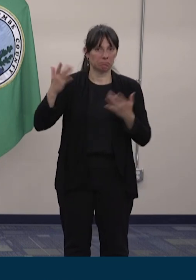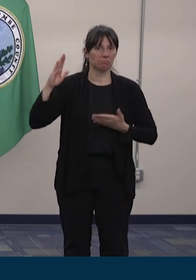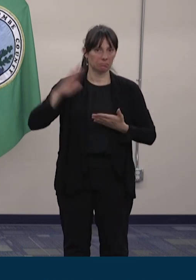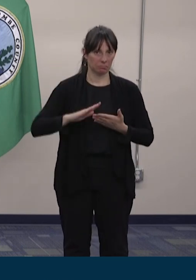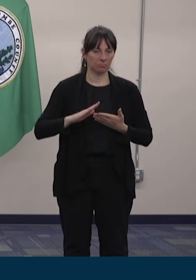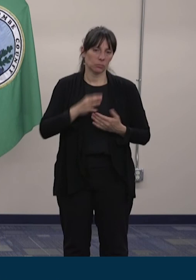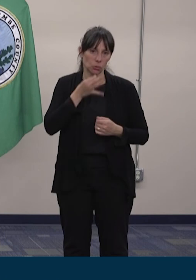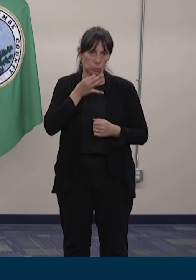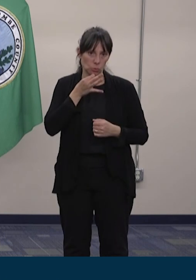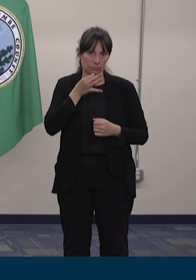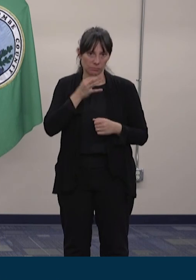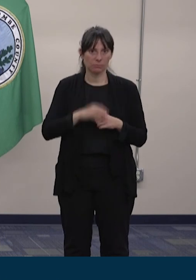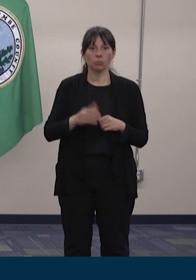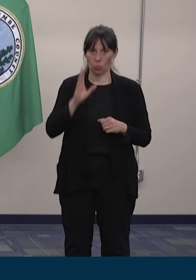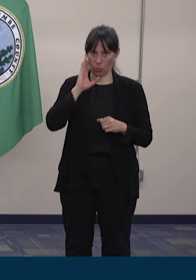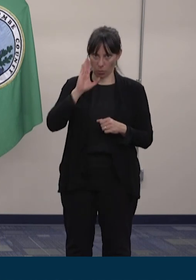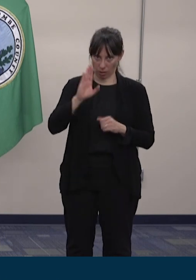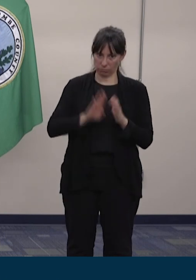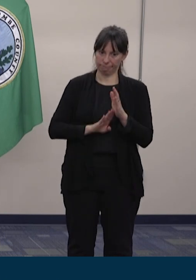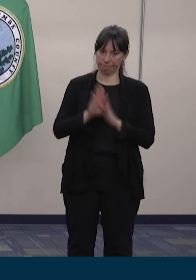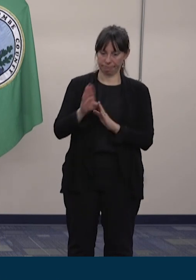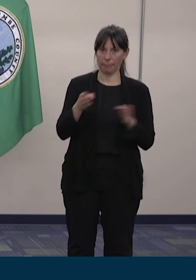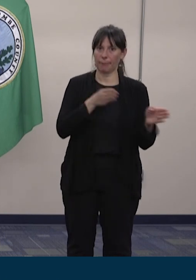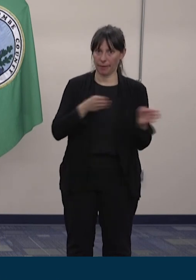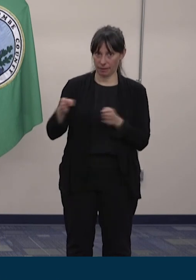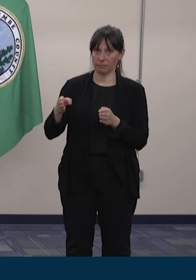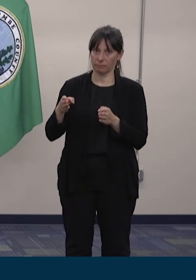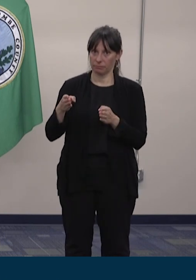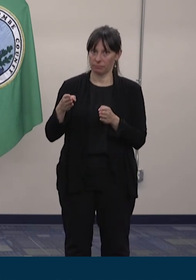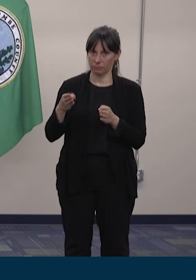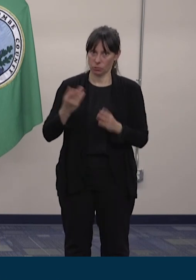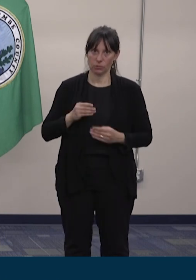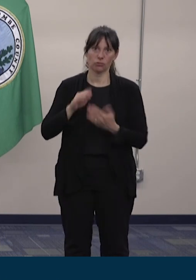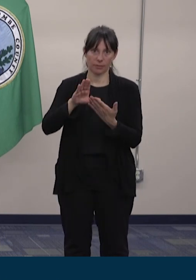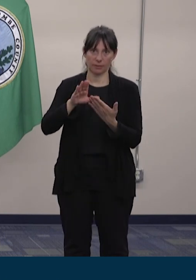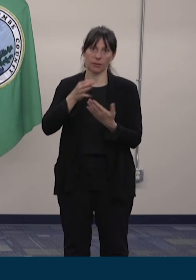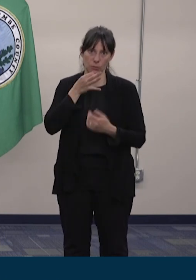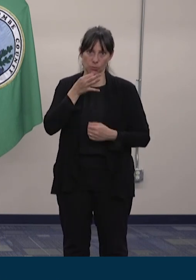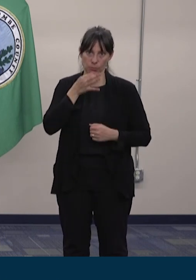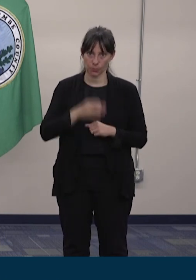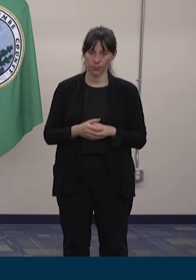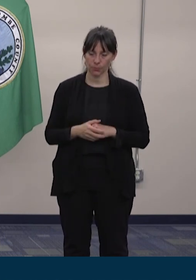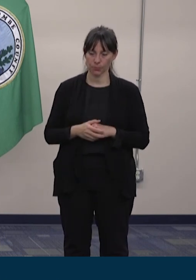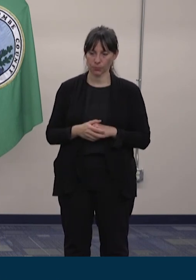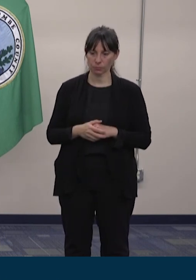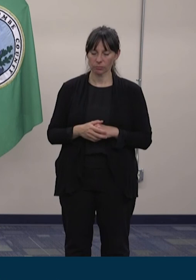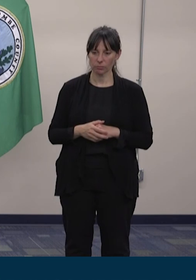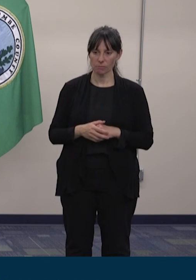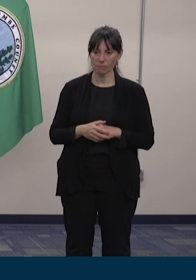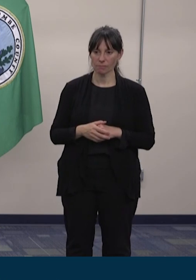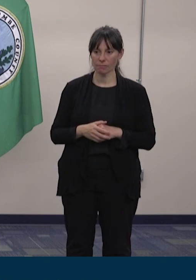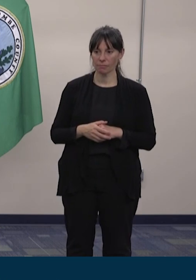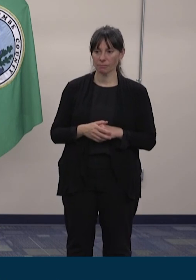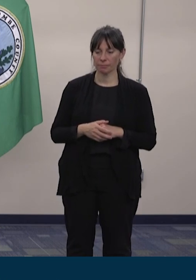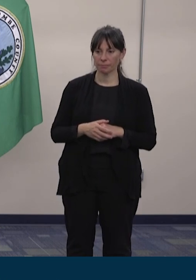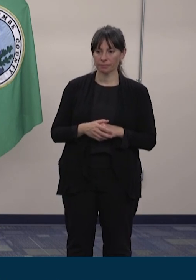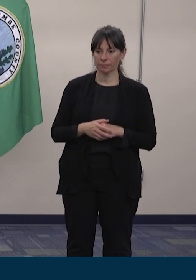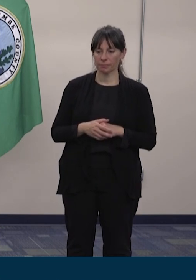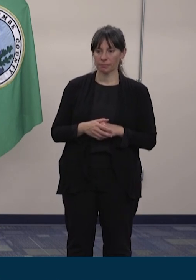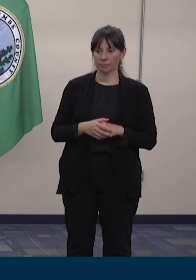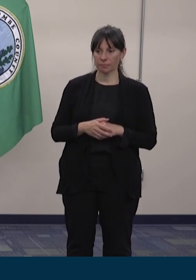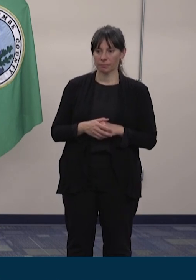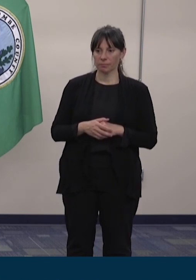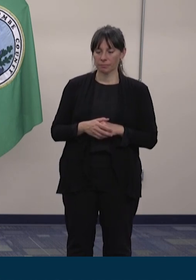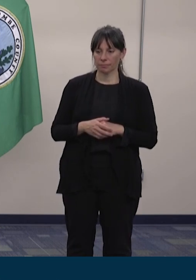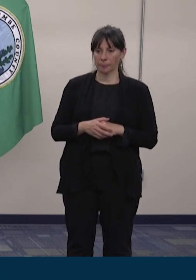cuanto activities tengamos in the unas near buenas future. tendencias y esperemos que podamos reabrir y I resumir want to nuestras reiterate my thanks operaciones. to all the Y people, quiero organizations, dar